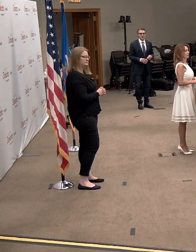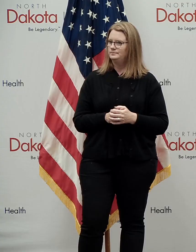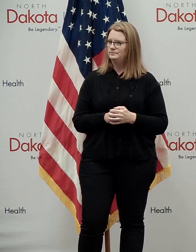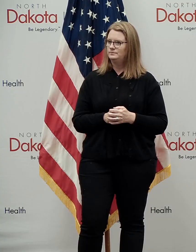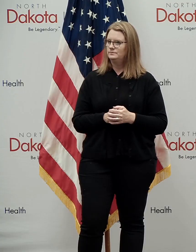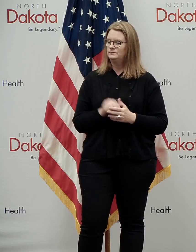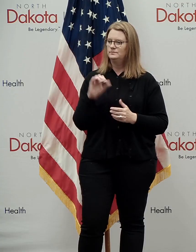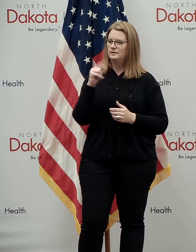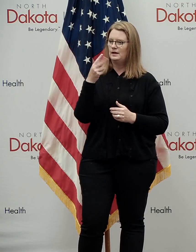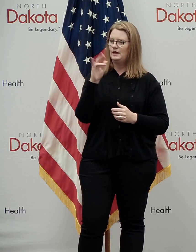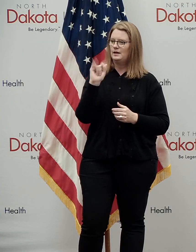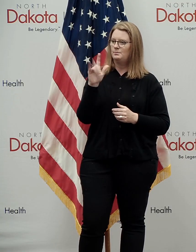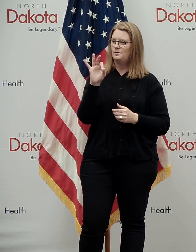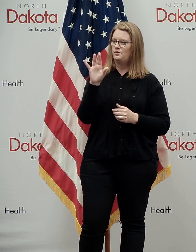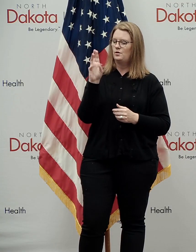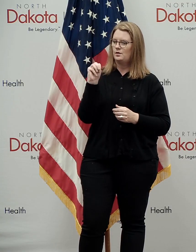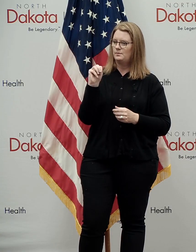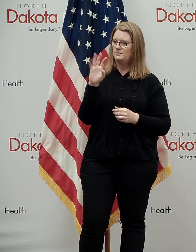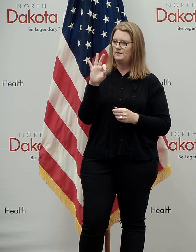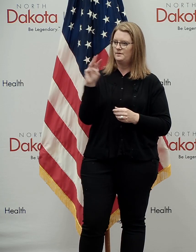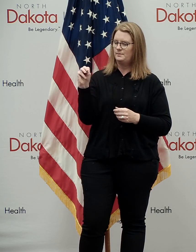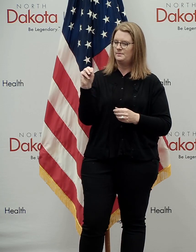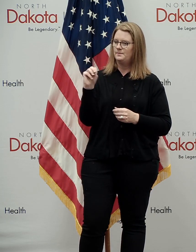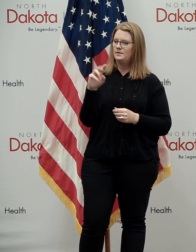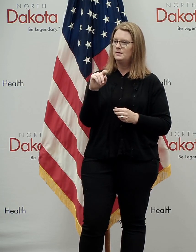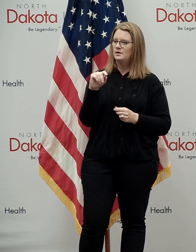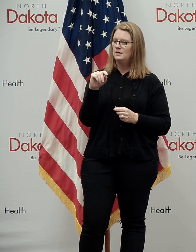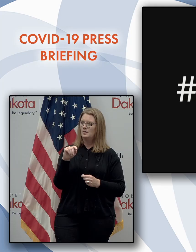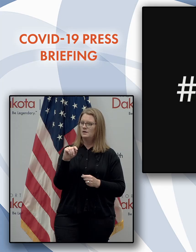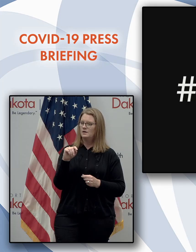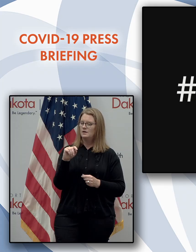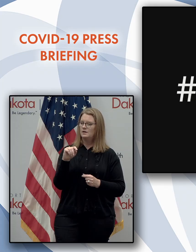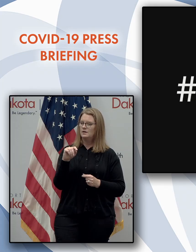Yes. April Baumgarten with the Forum Fargo-Moorhead.